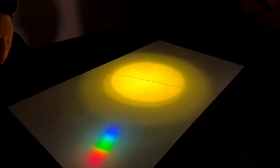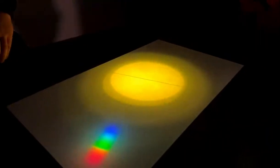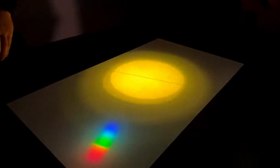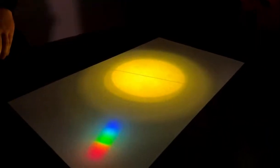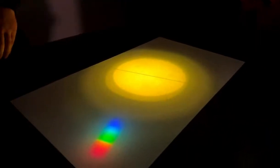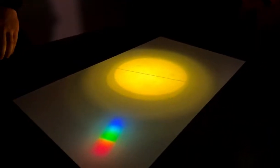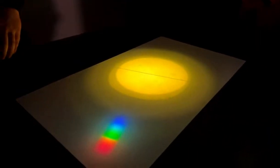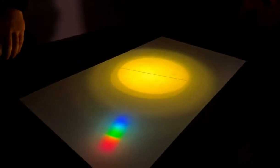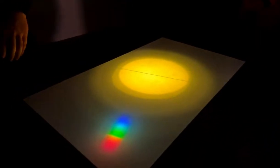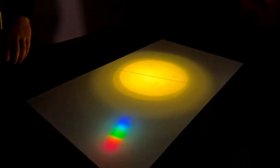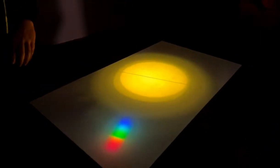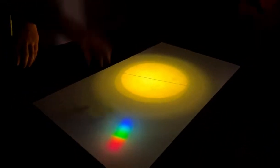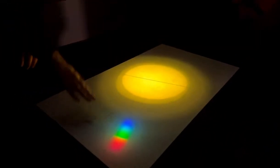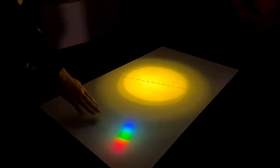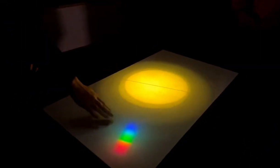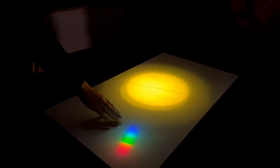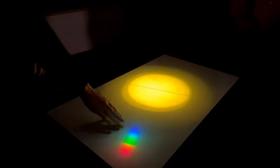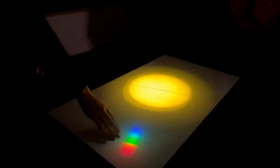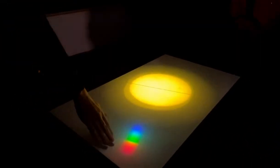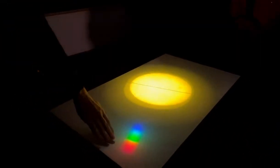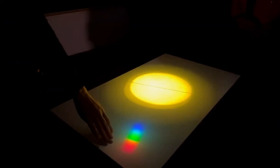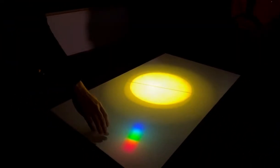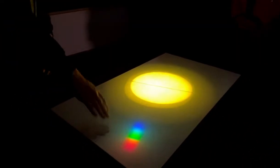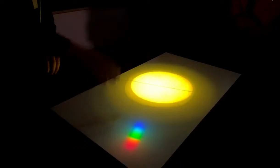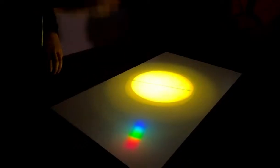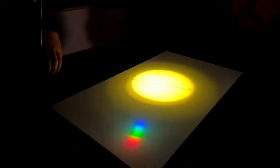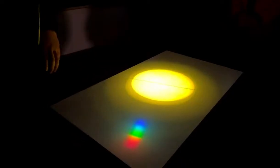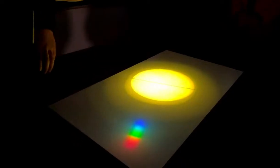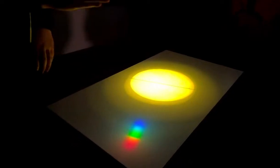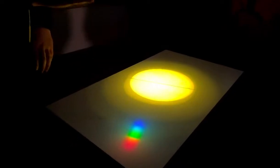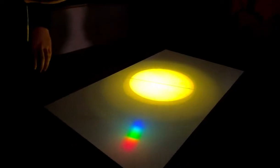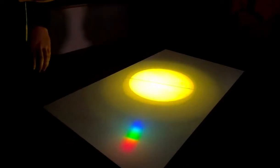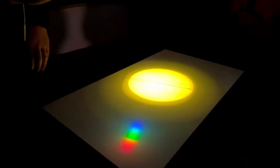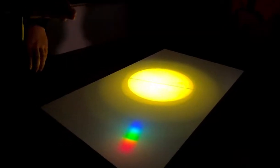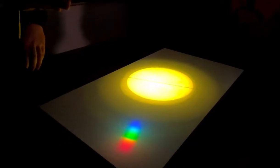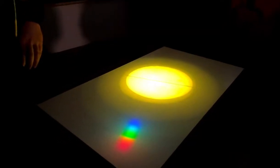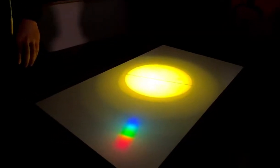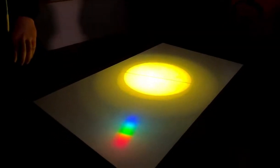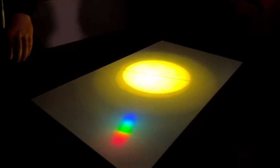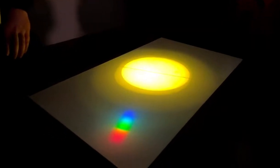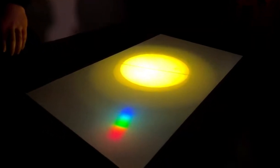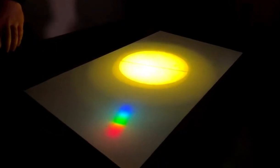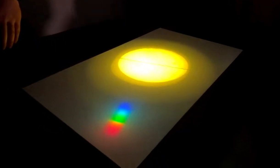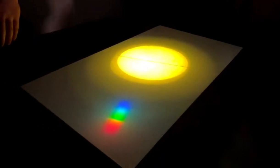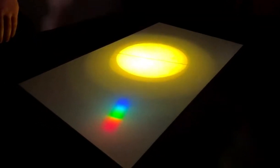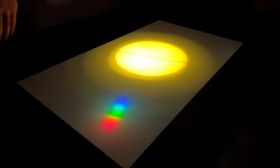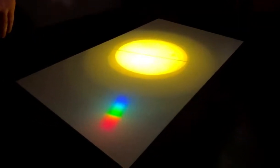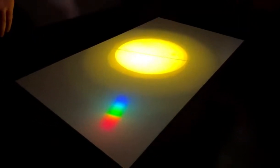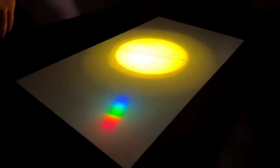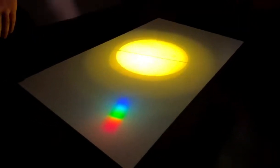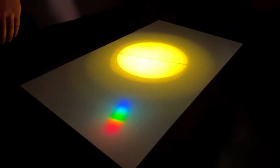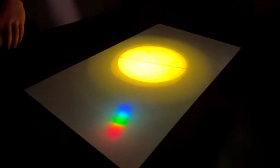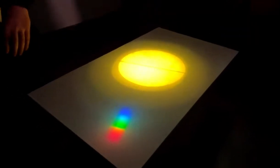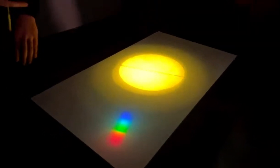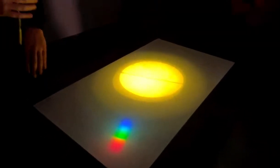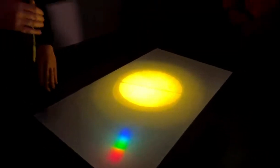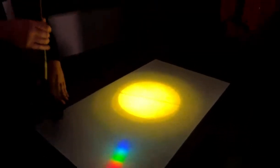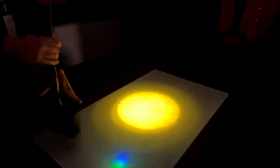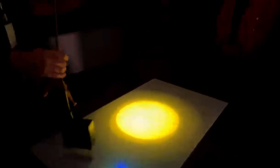diffraction grating, and then it makes this little rainbow, and through that we can identify what the stars are made